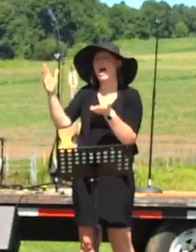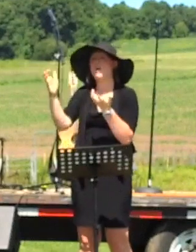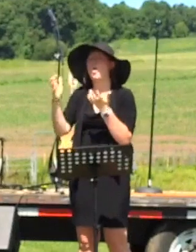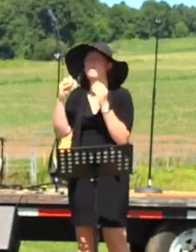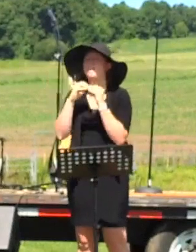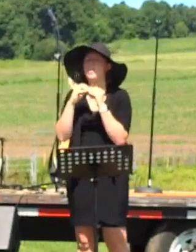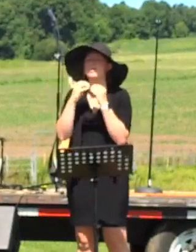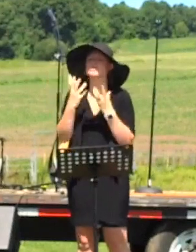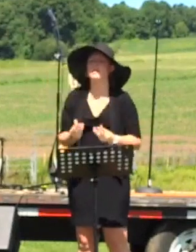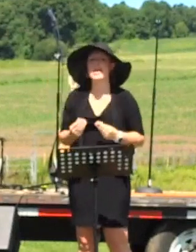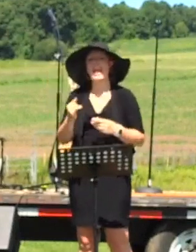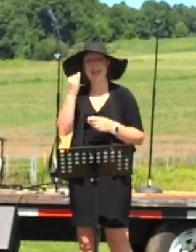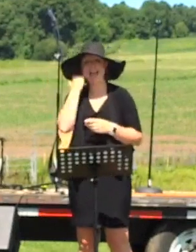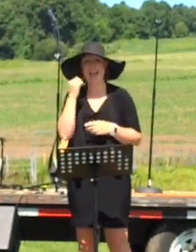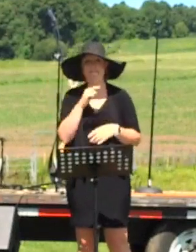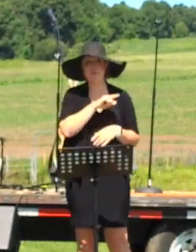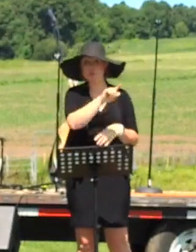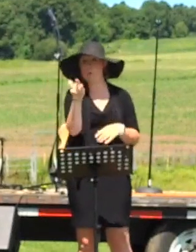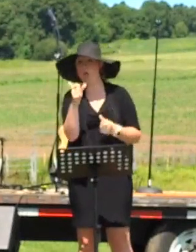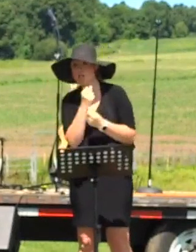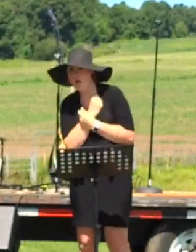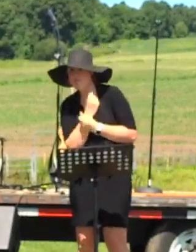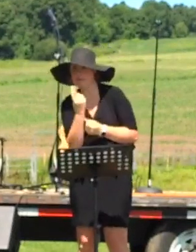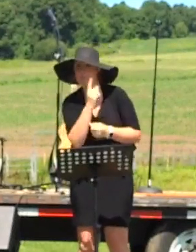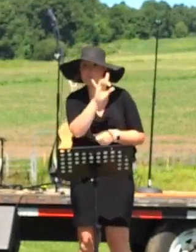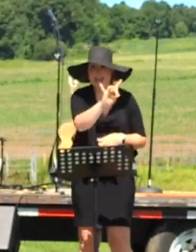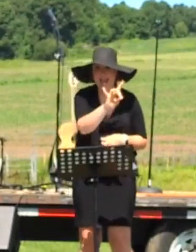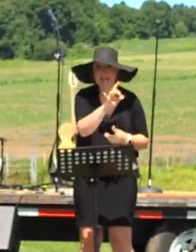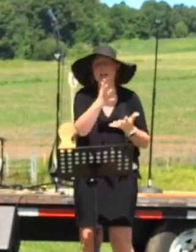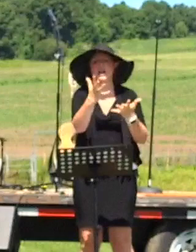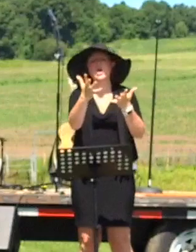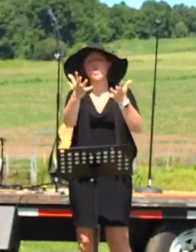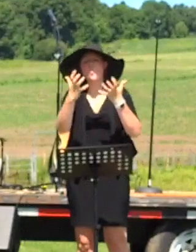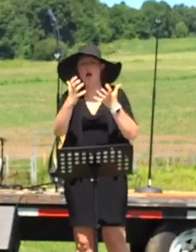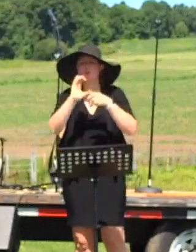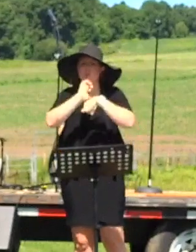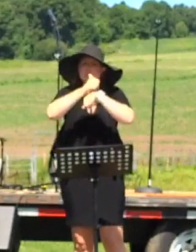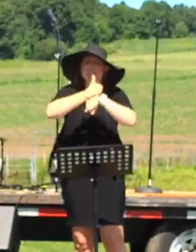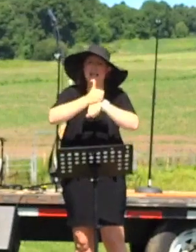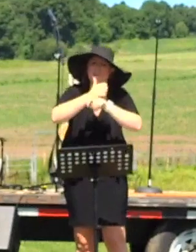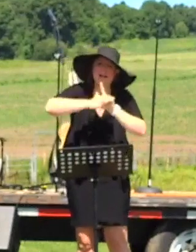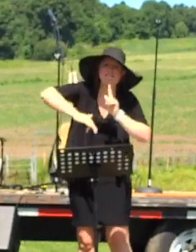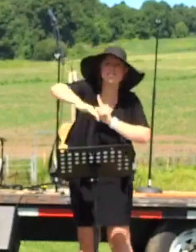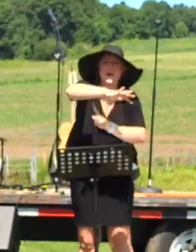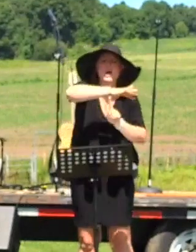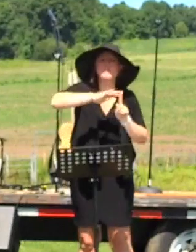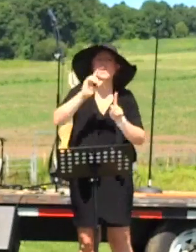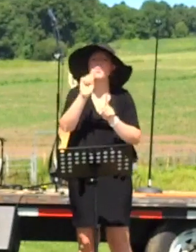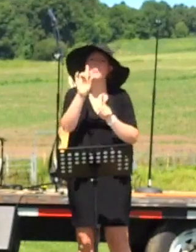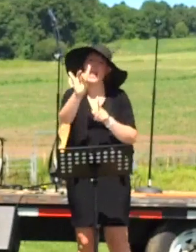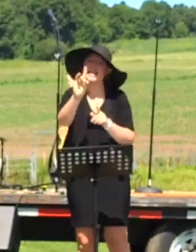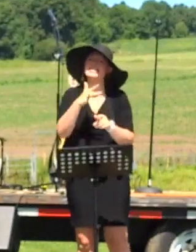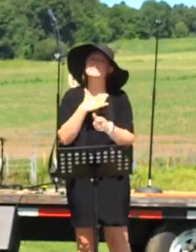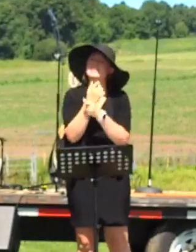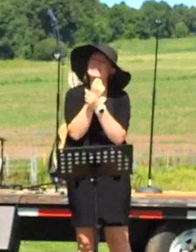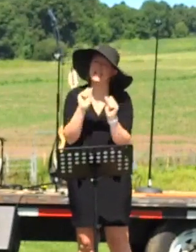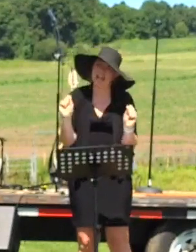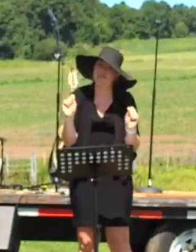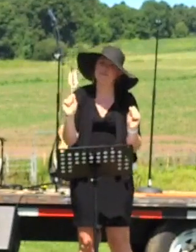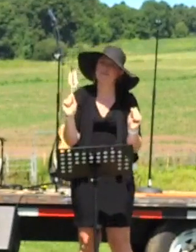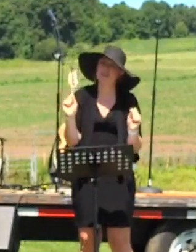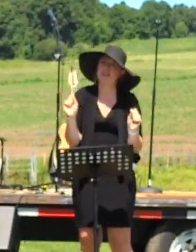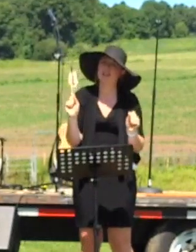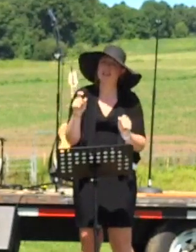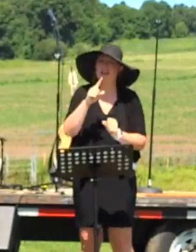eights, we need to be intentional about creating a space where the eights can feel safe doing this.